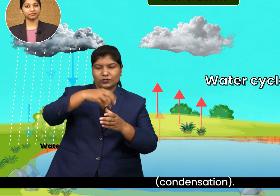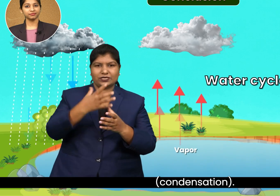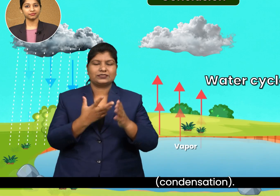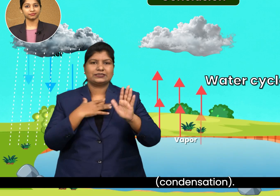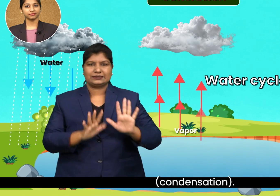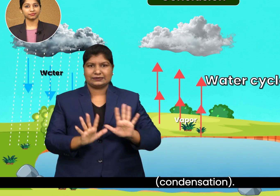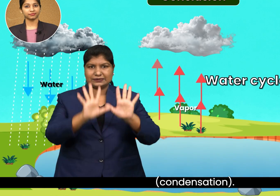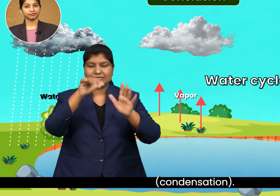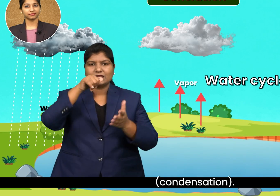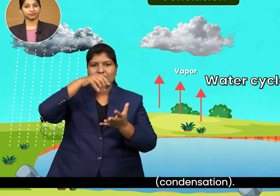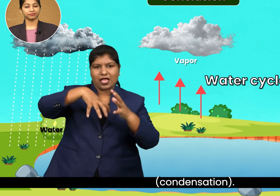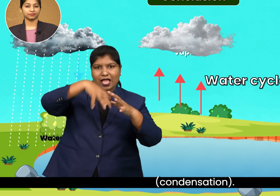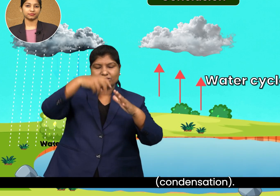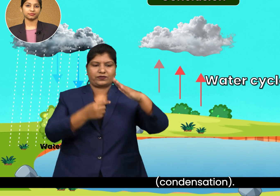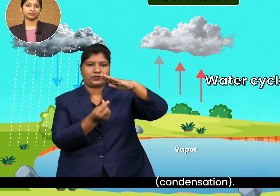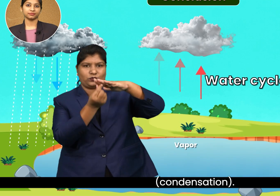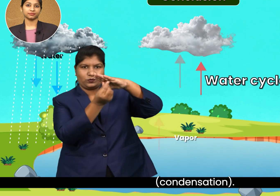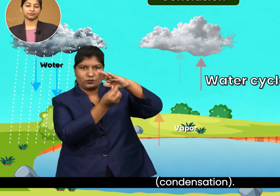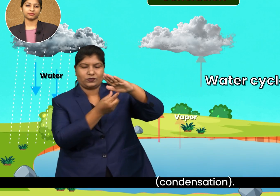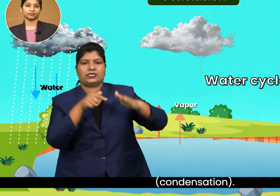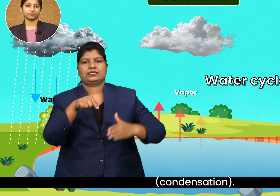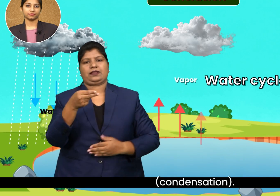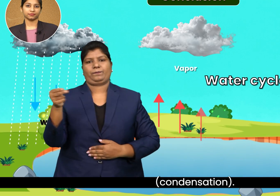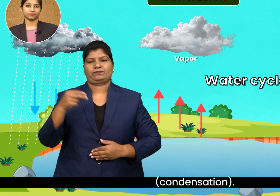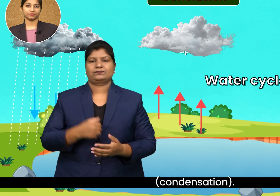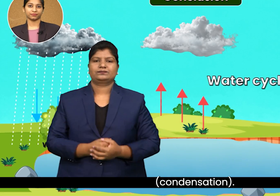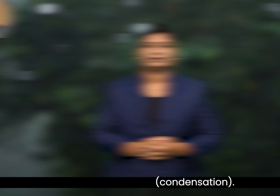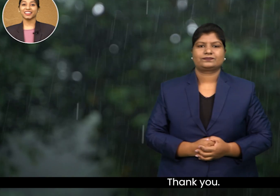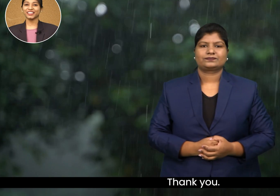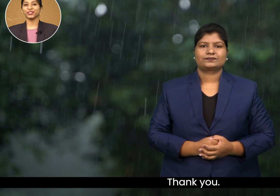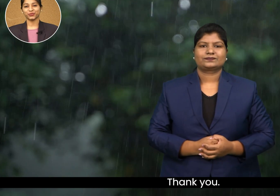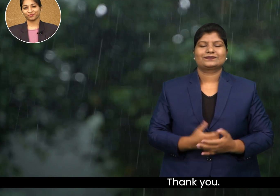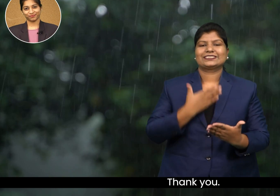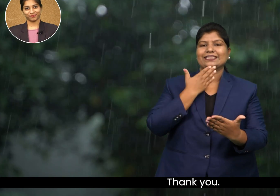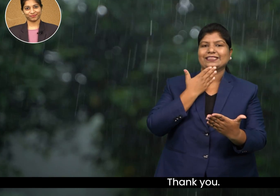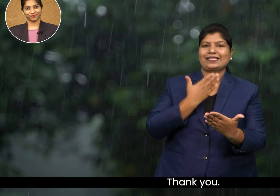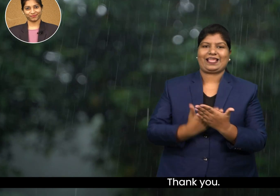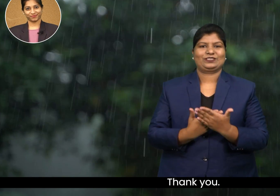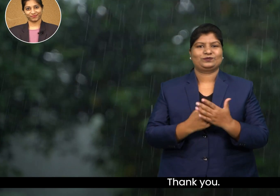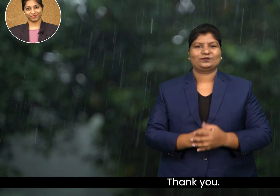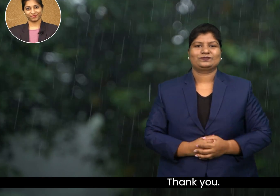Thank you.